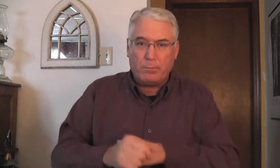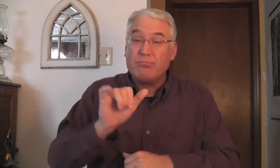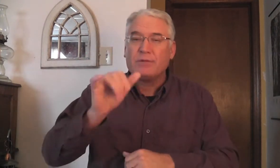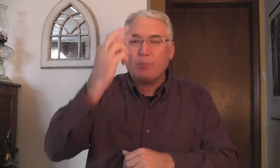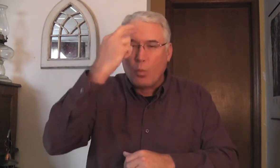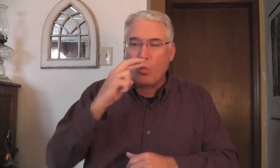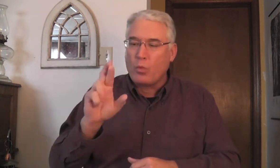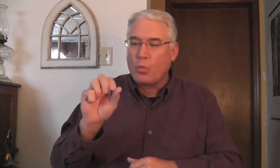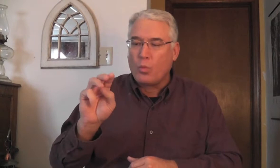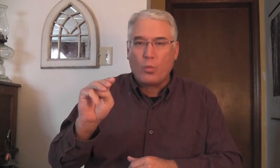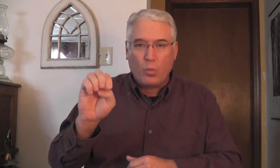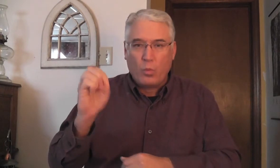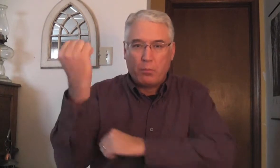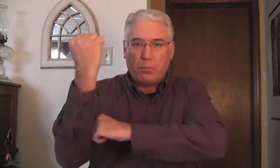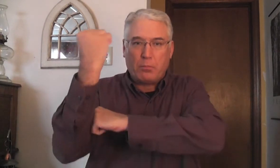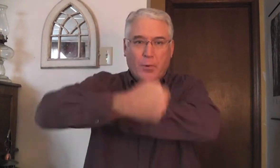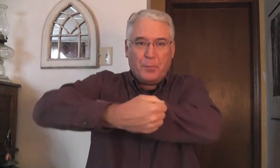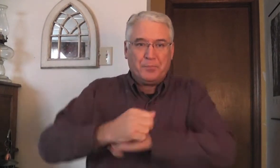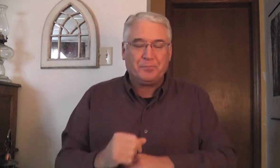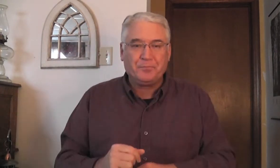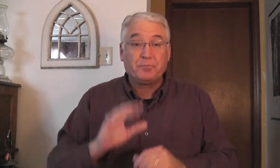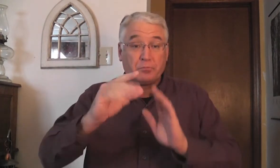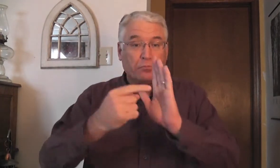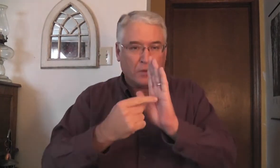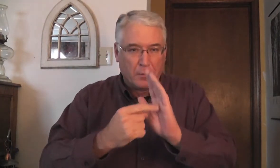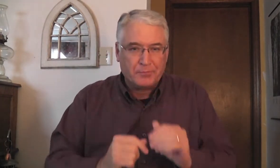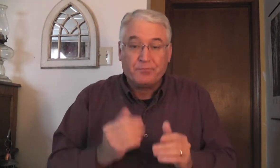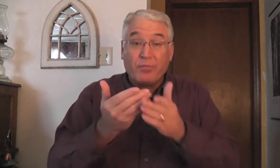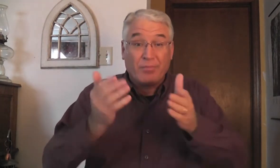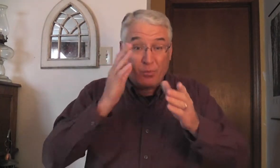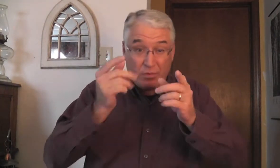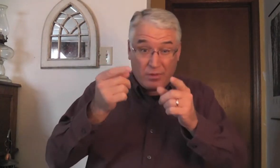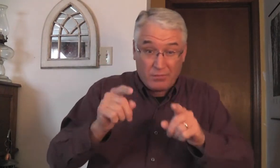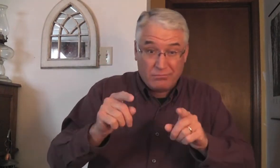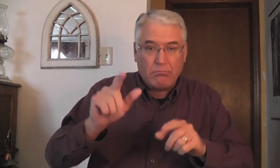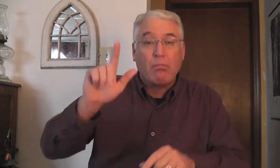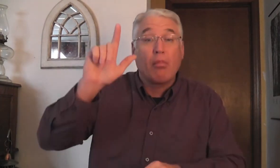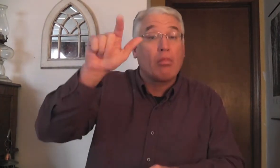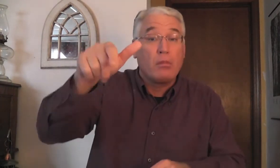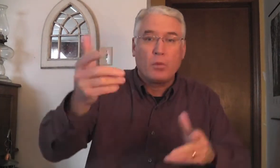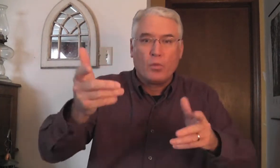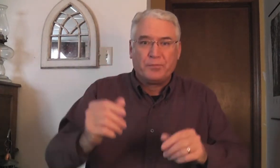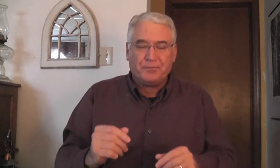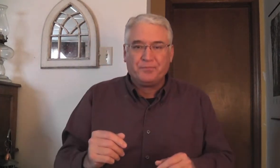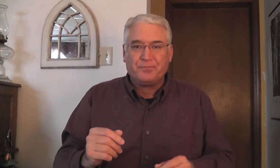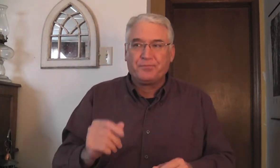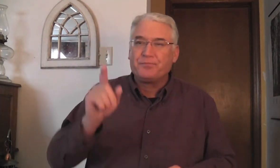after this, like the fourth empire, that it would collapse, but it would happen later.